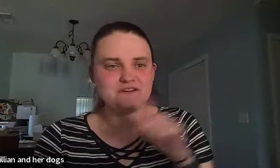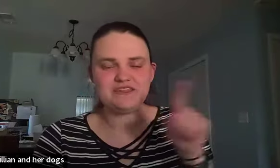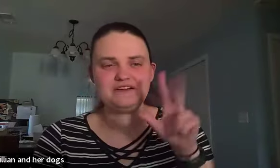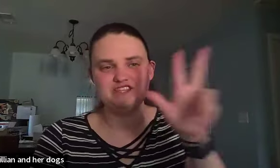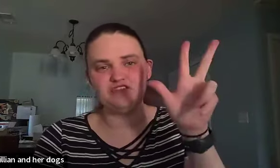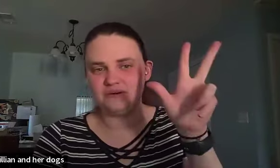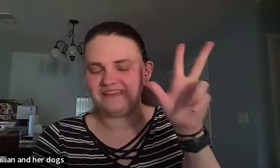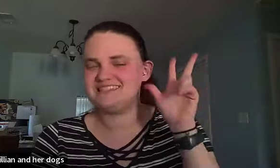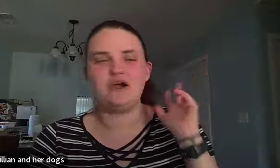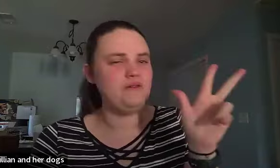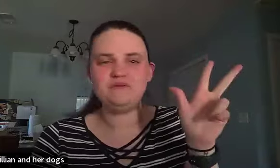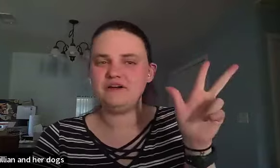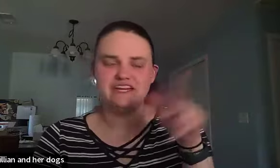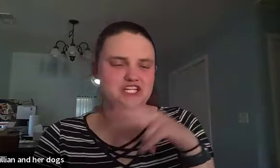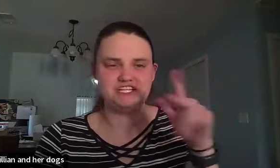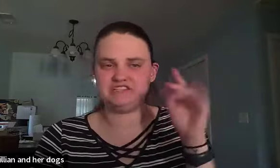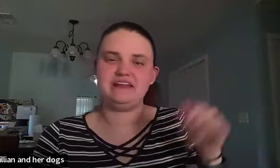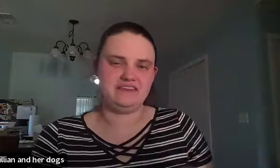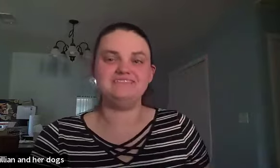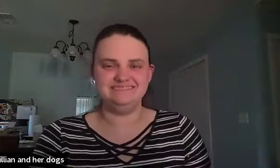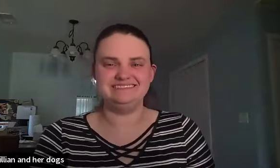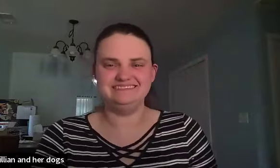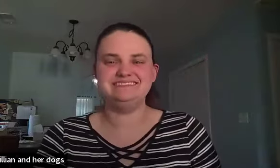different there is the 3. That's the only one that changes right in there.